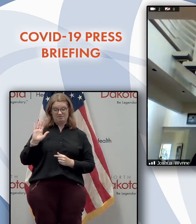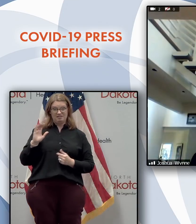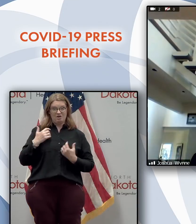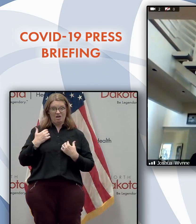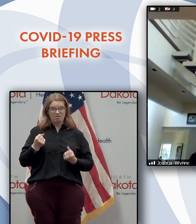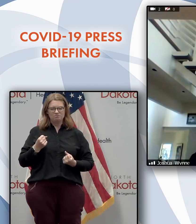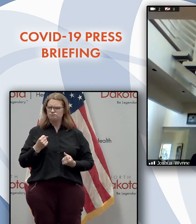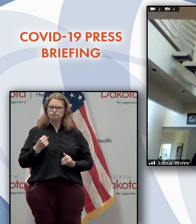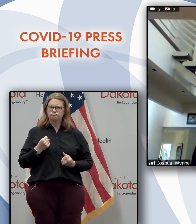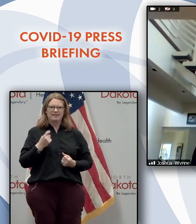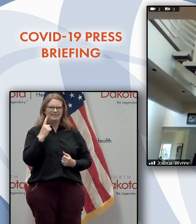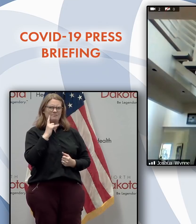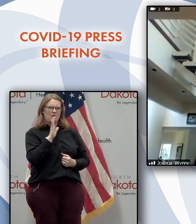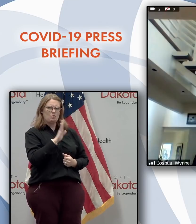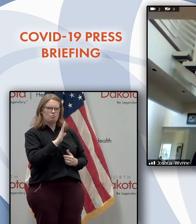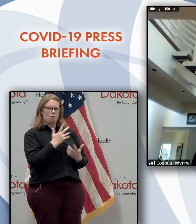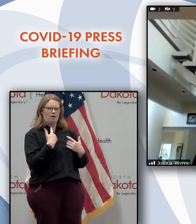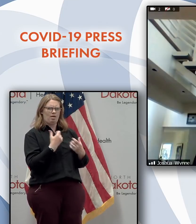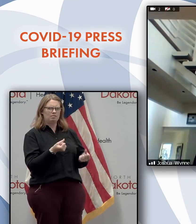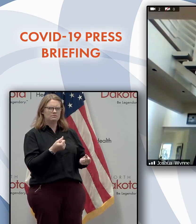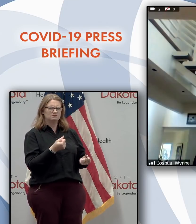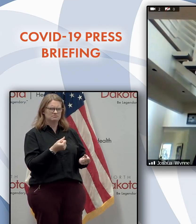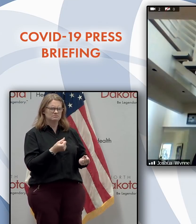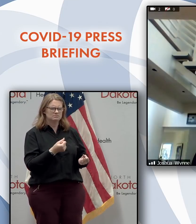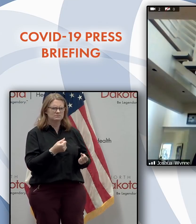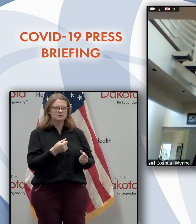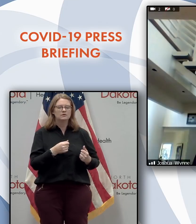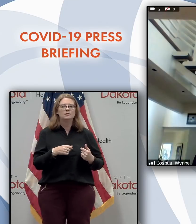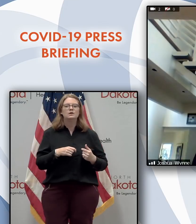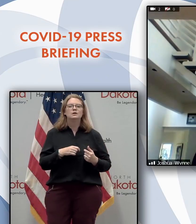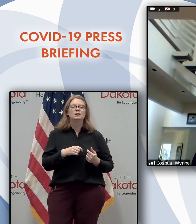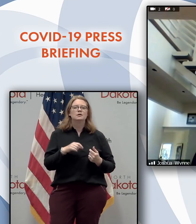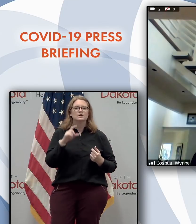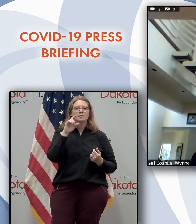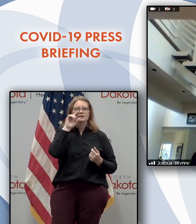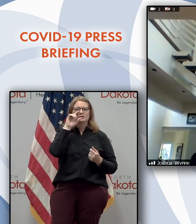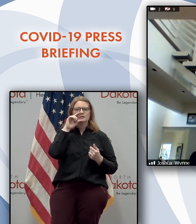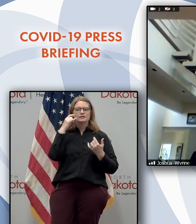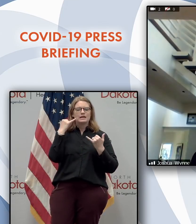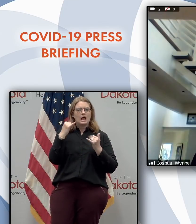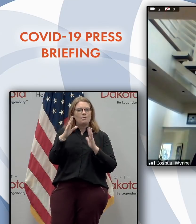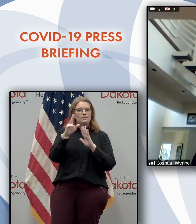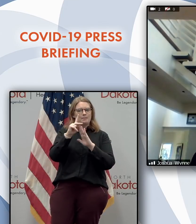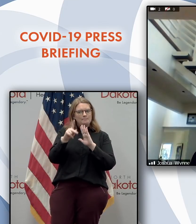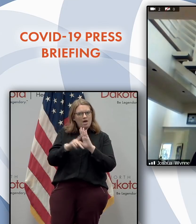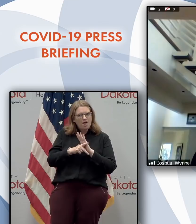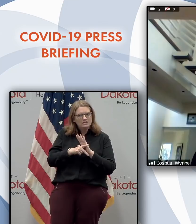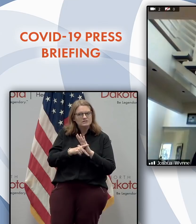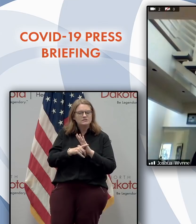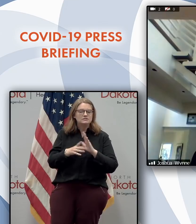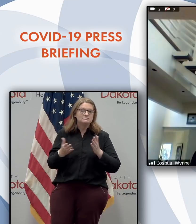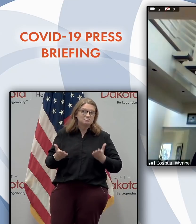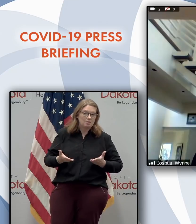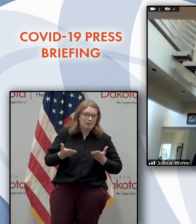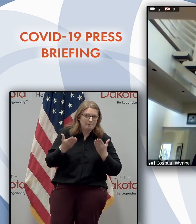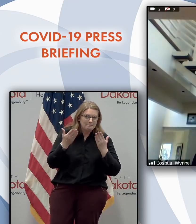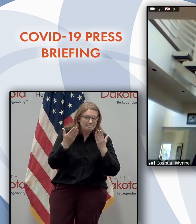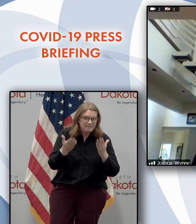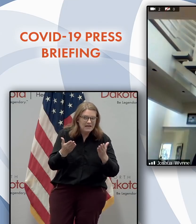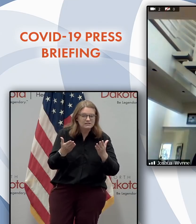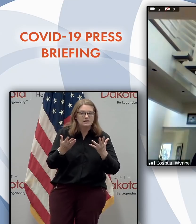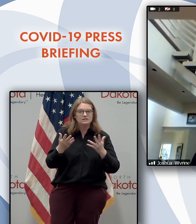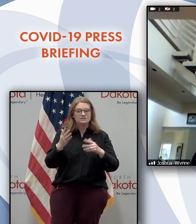they're thinking about your health. So with the policies that are being recommended and will